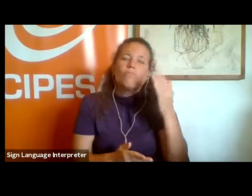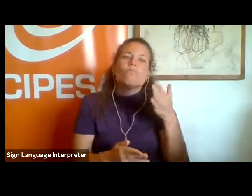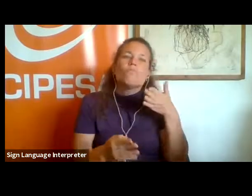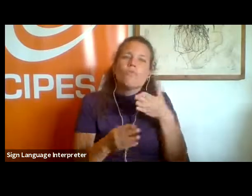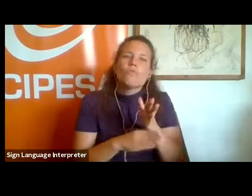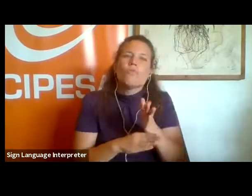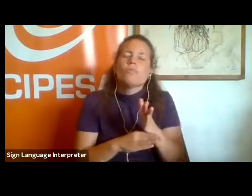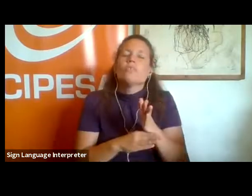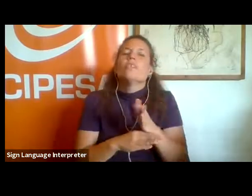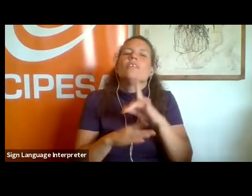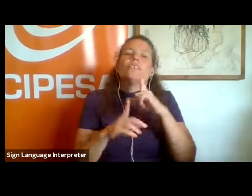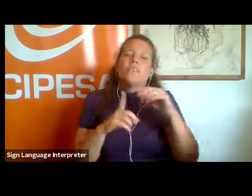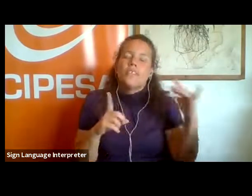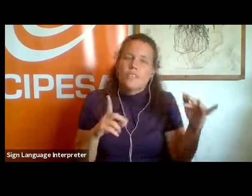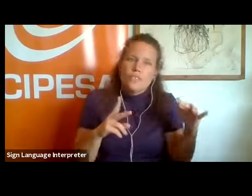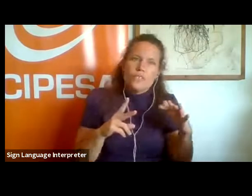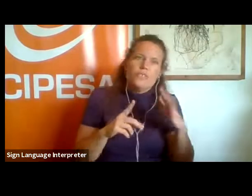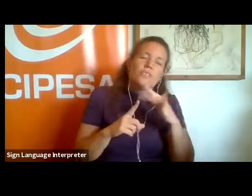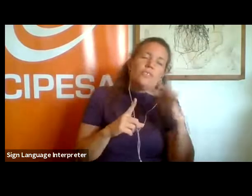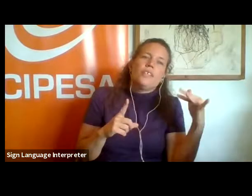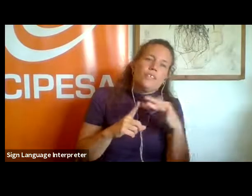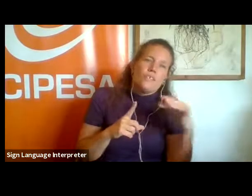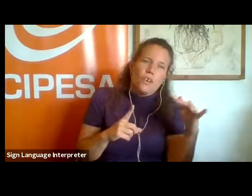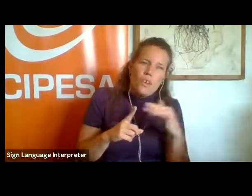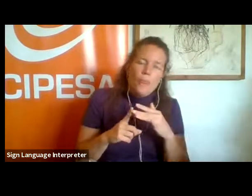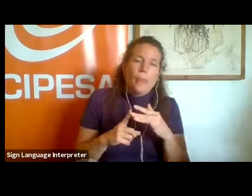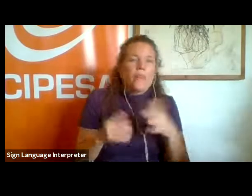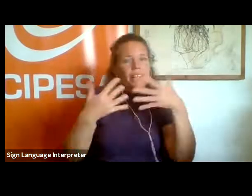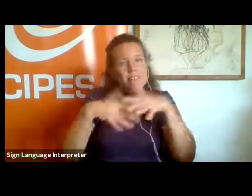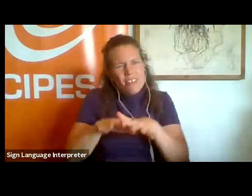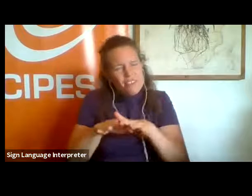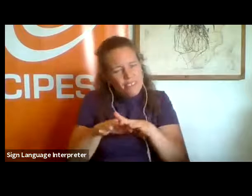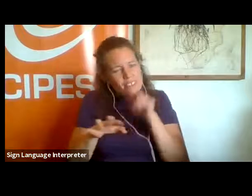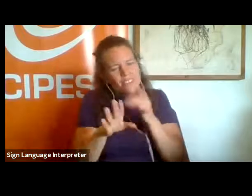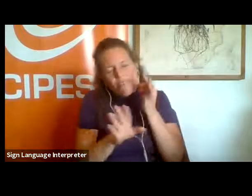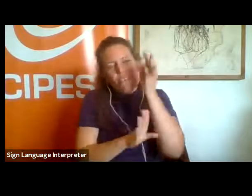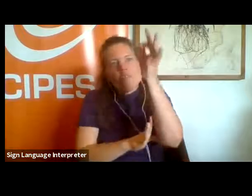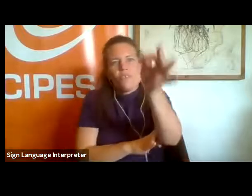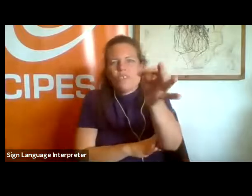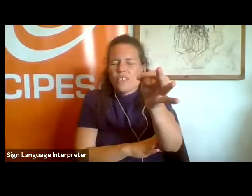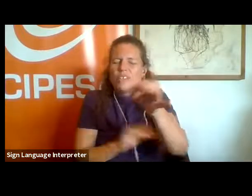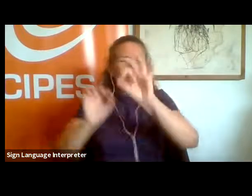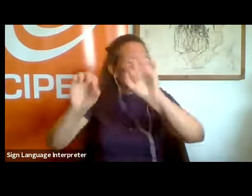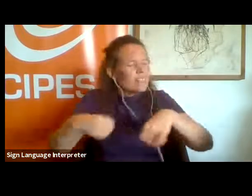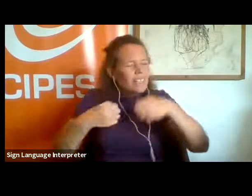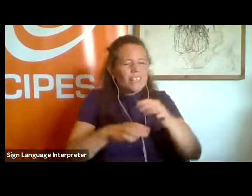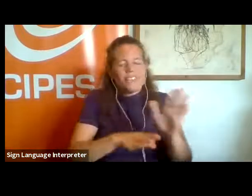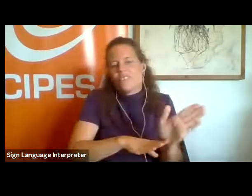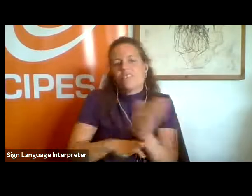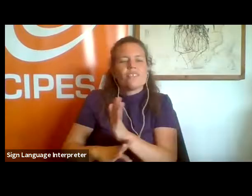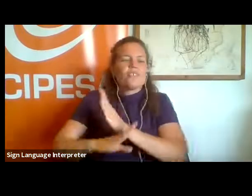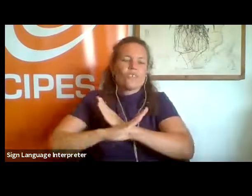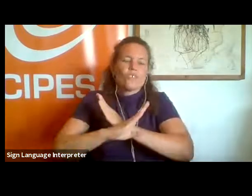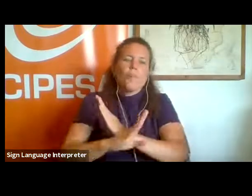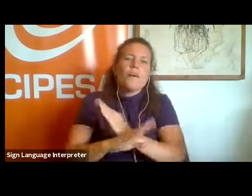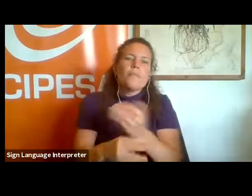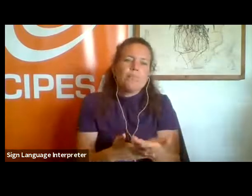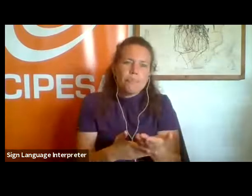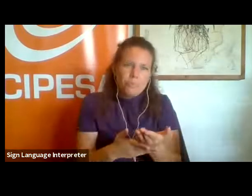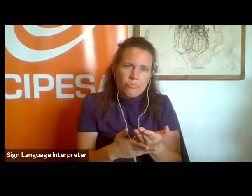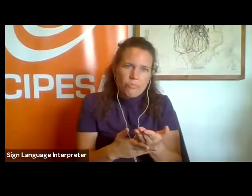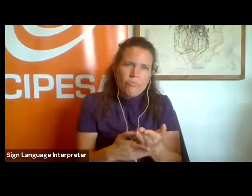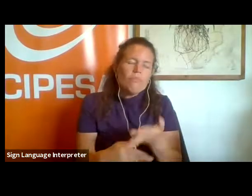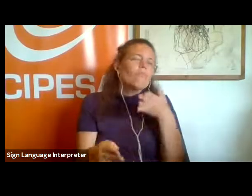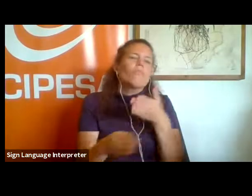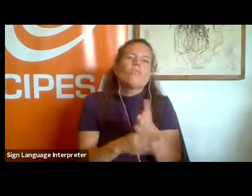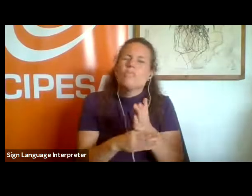and technologies, they are the future. It's inevitable. It is literally it's scientifically